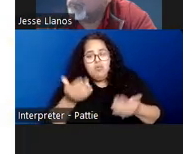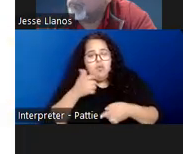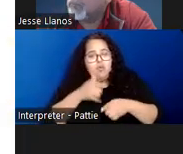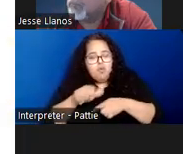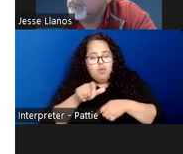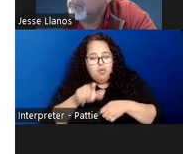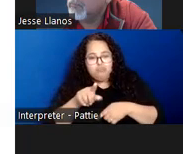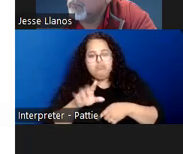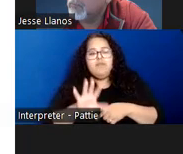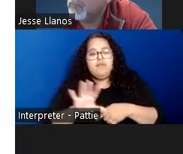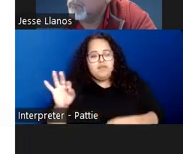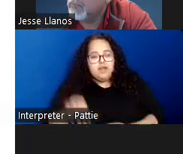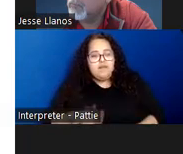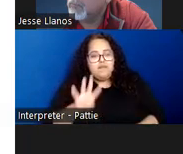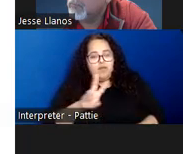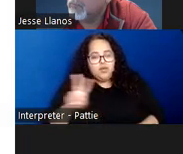Division at